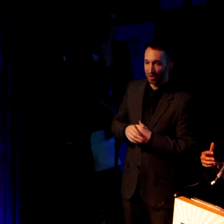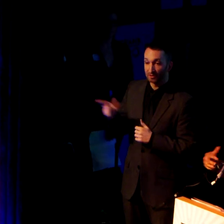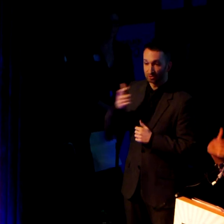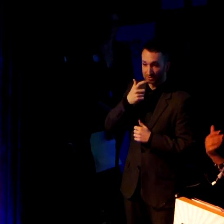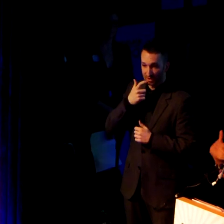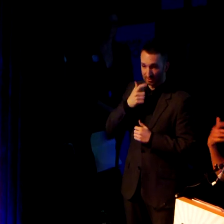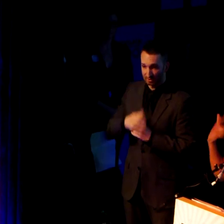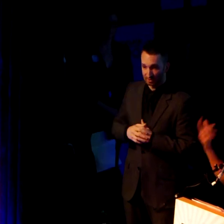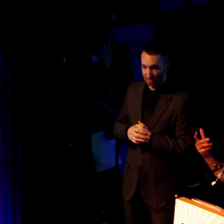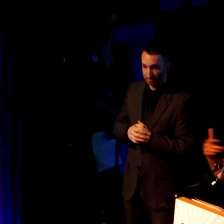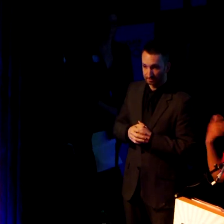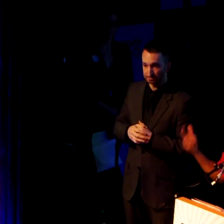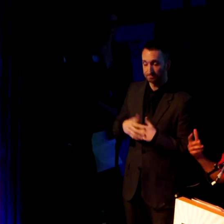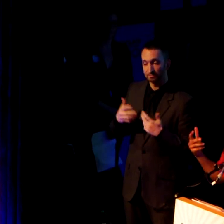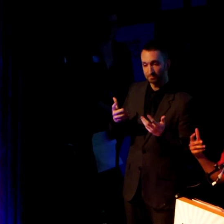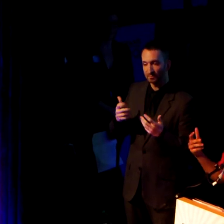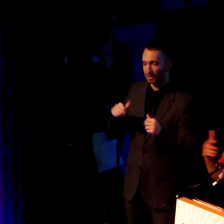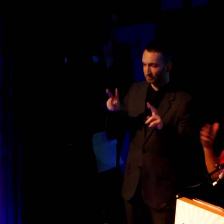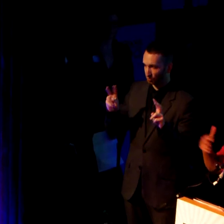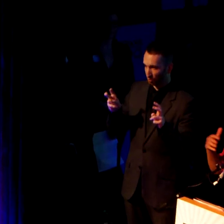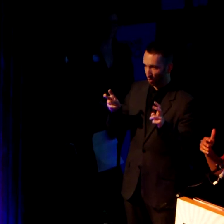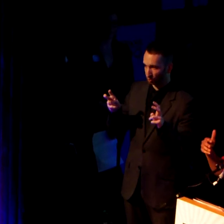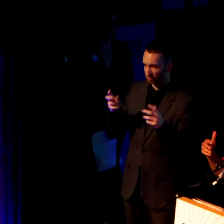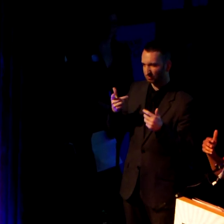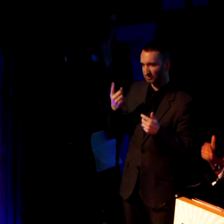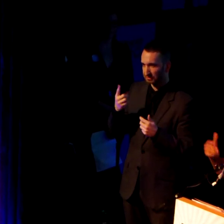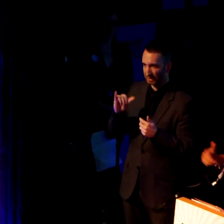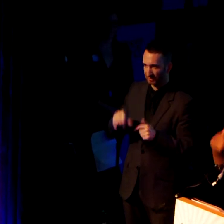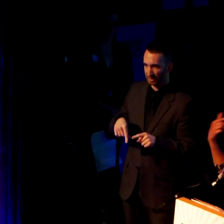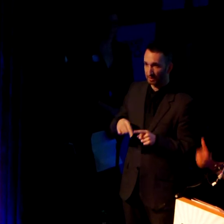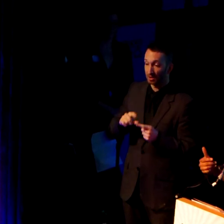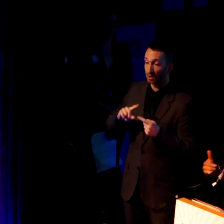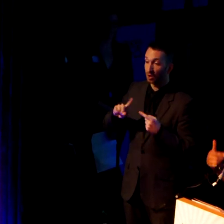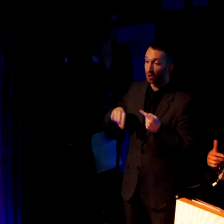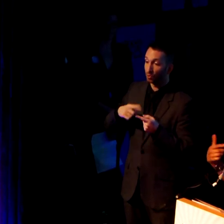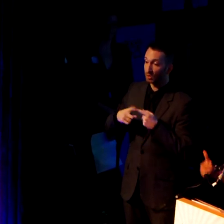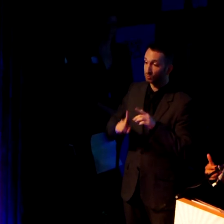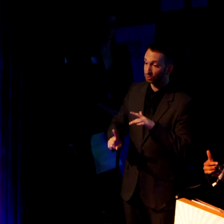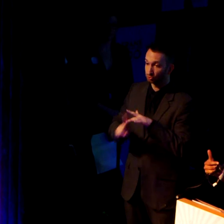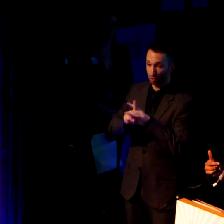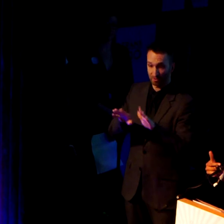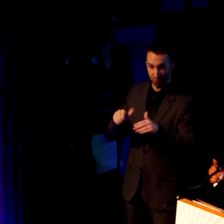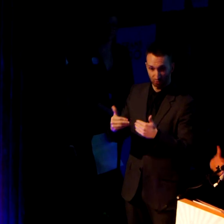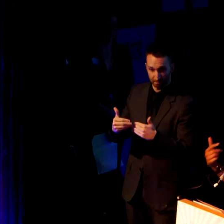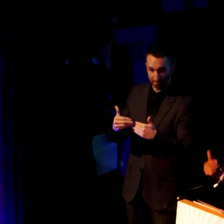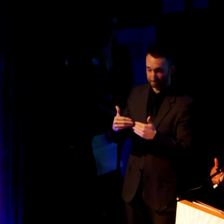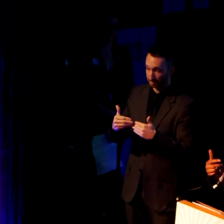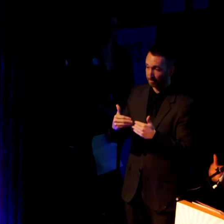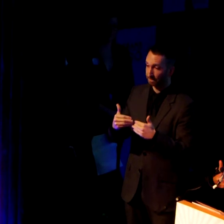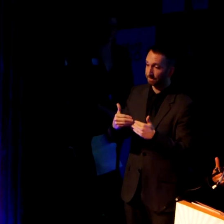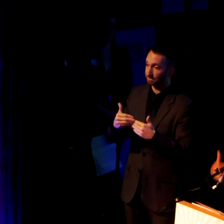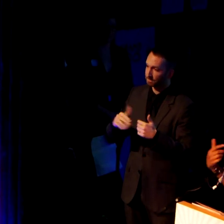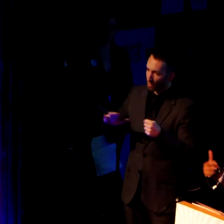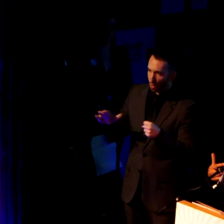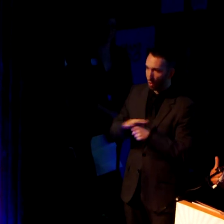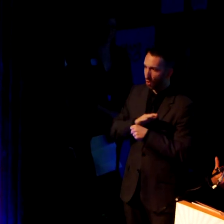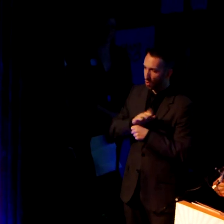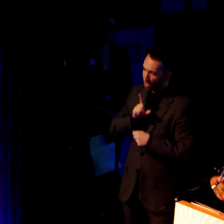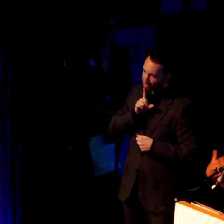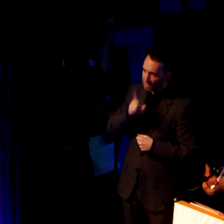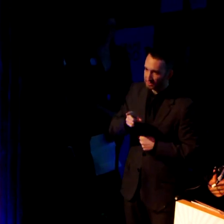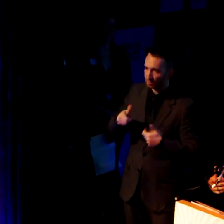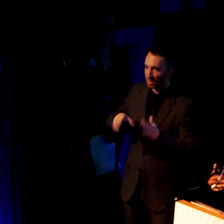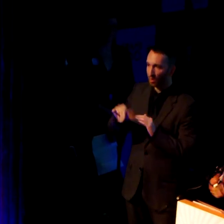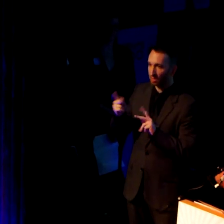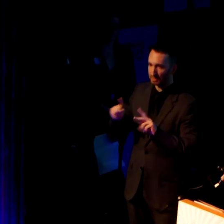said, there's this quote, and it goes something like, when we show up in the room, whole and authentically, we allow others